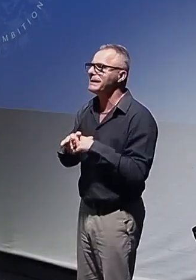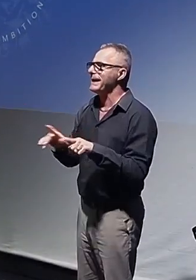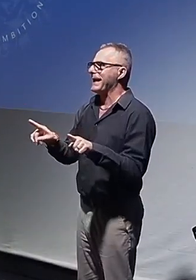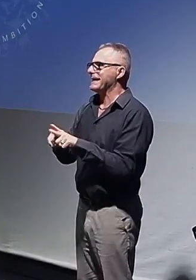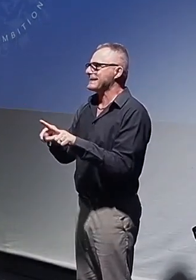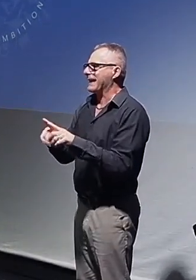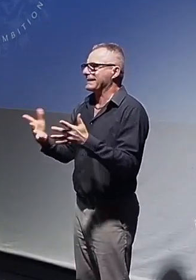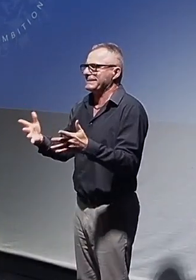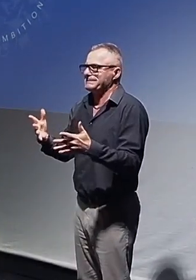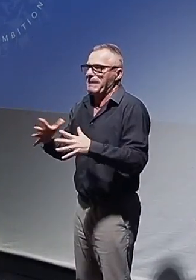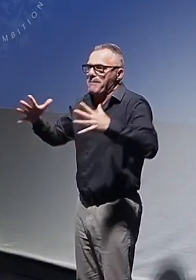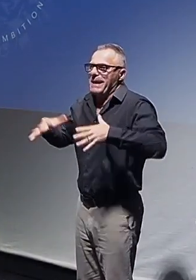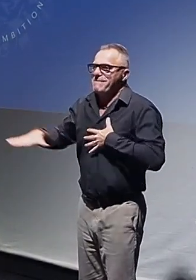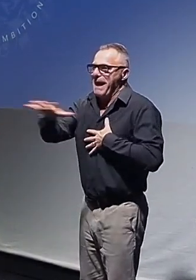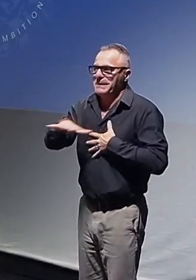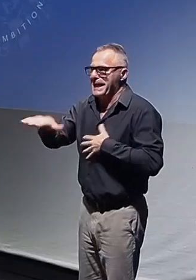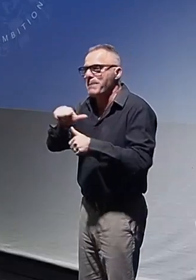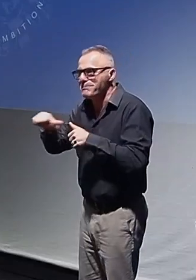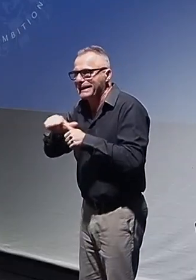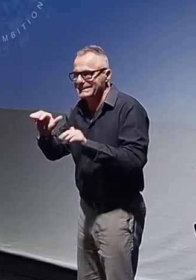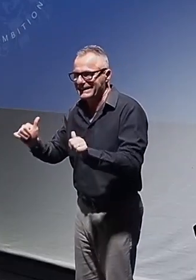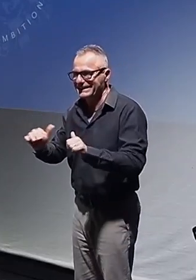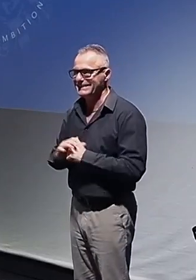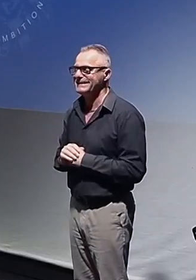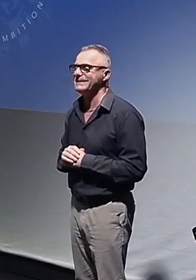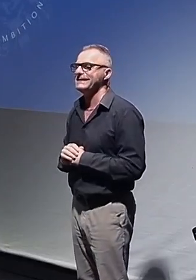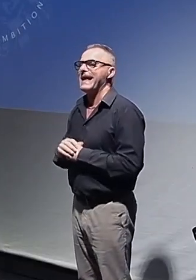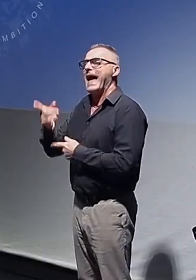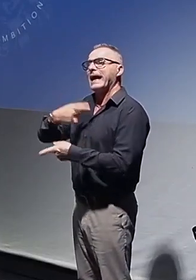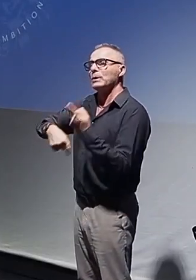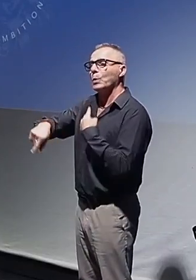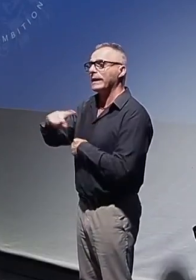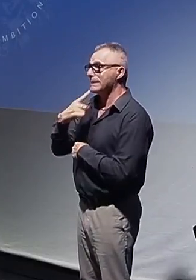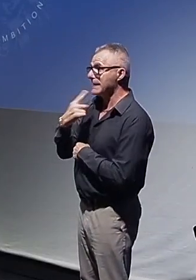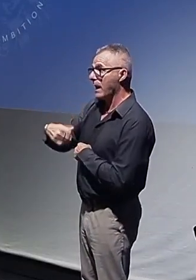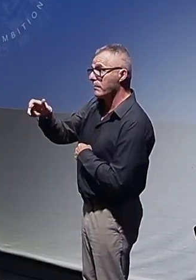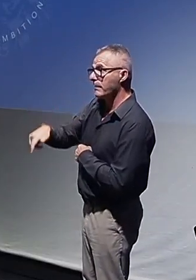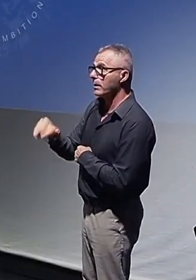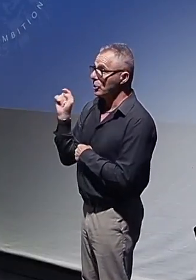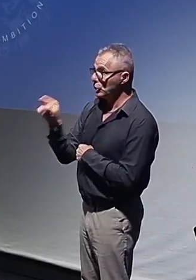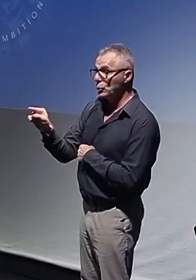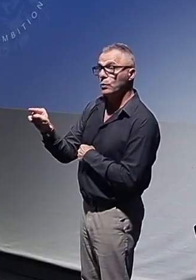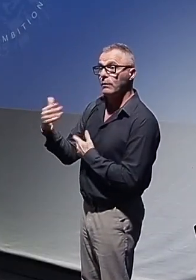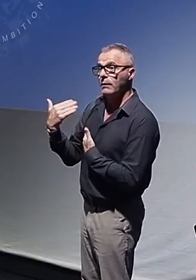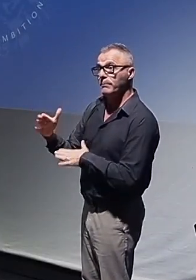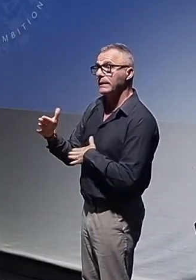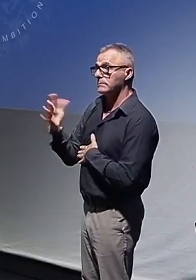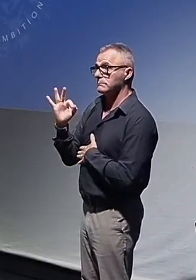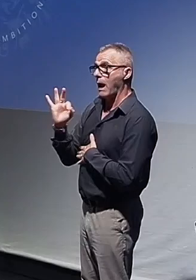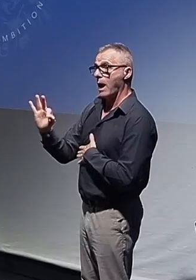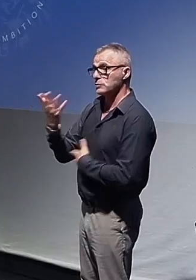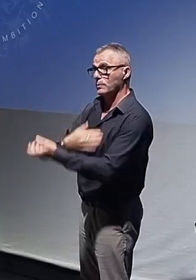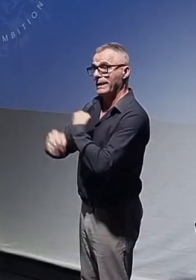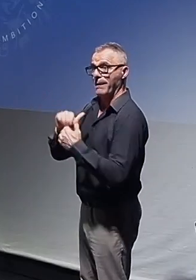the royal family, but even better. And we tell people that they've been asked to be a fellow